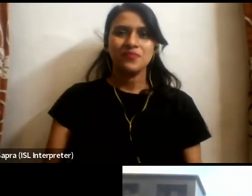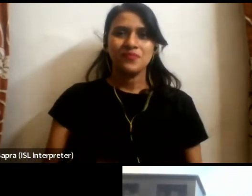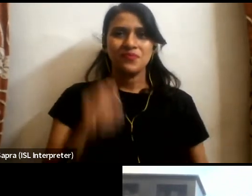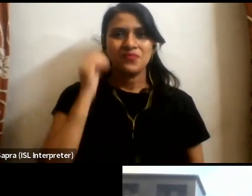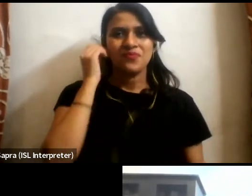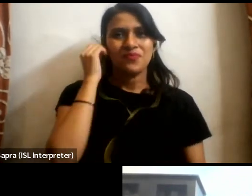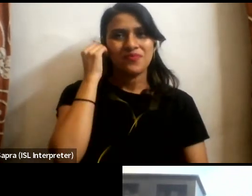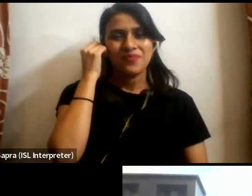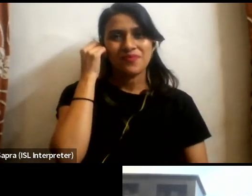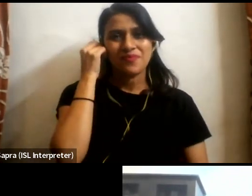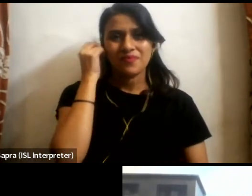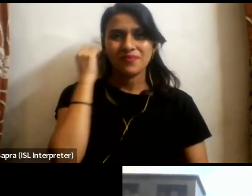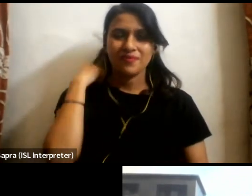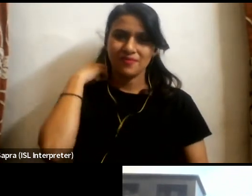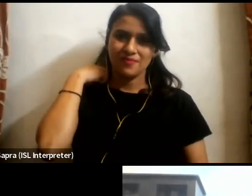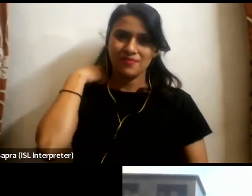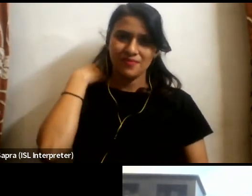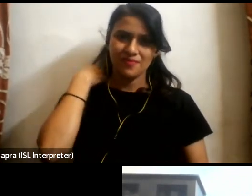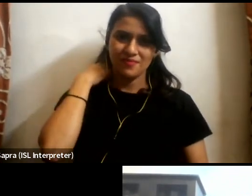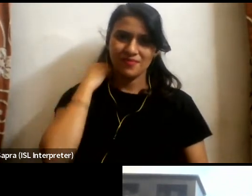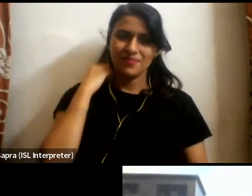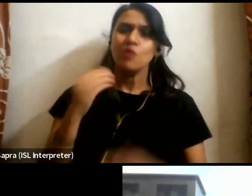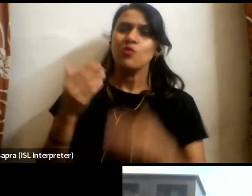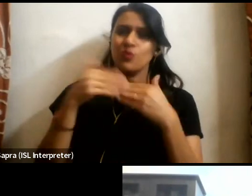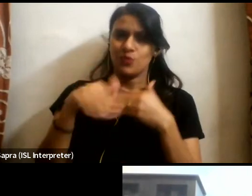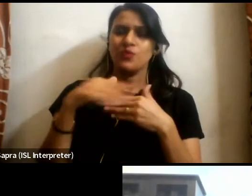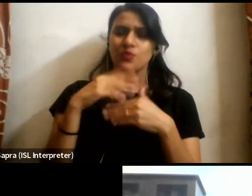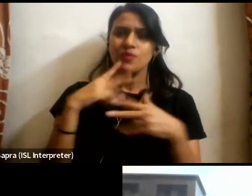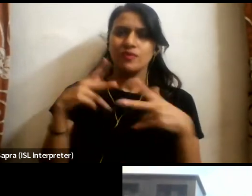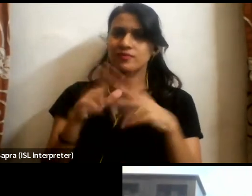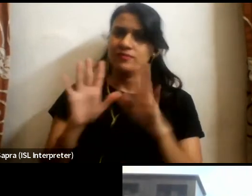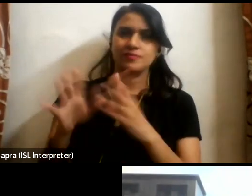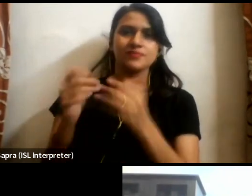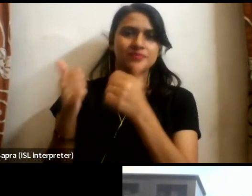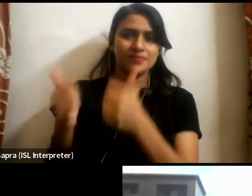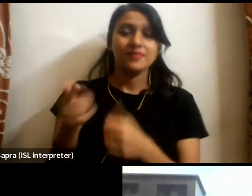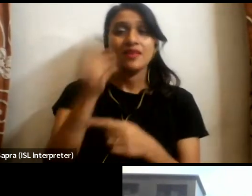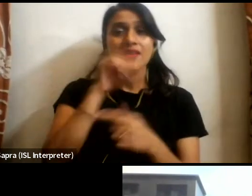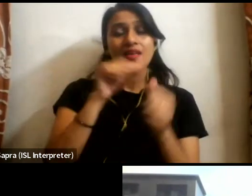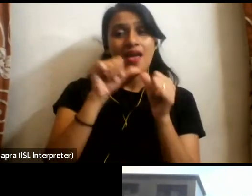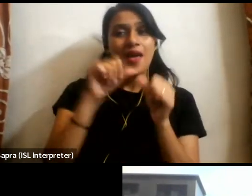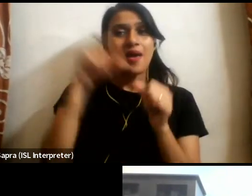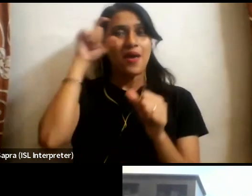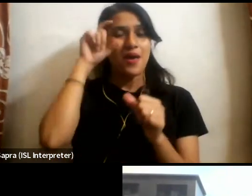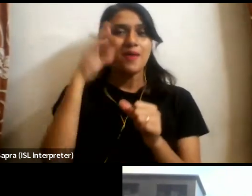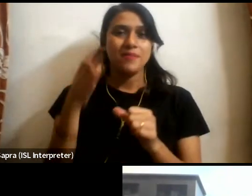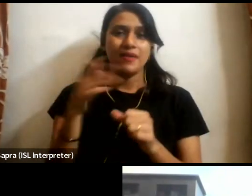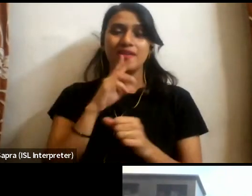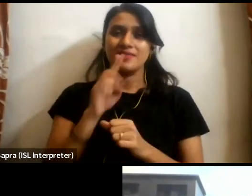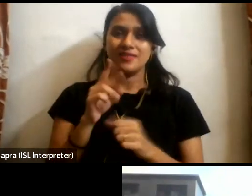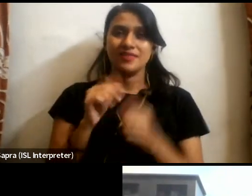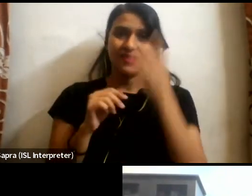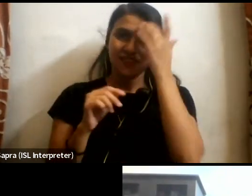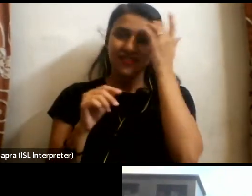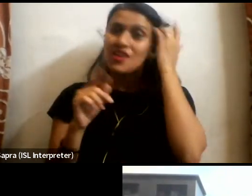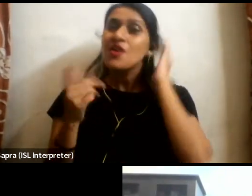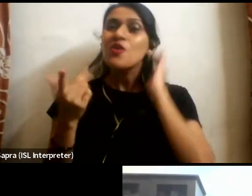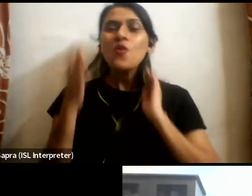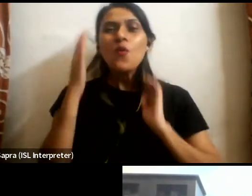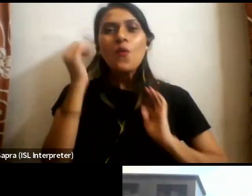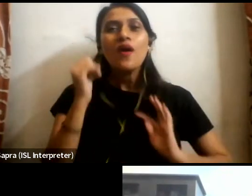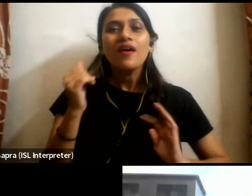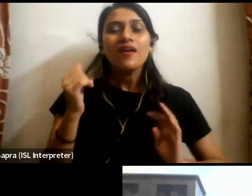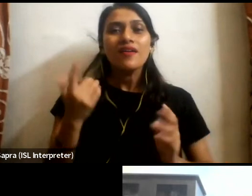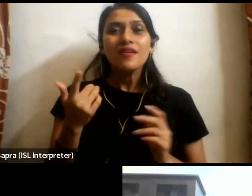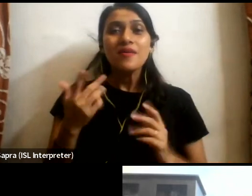go ahead. Please. I didn't mean to interrupt. Okay, No, so I was please. just saying that, in fact, the idea of the, quote unquote, majesty of